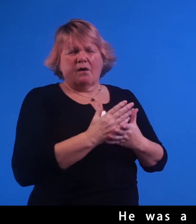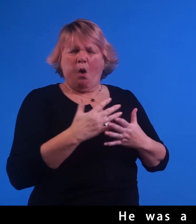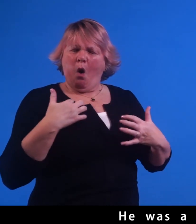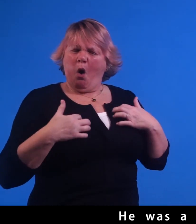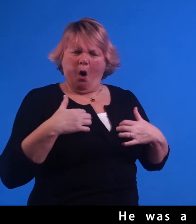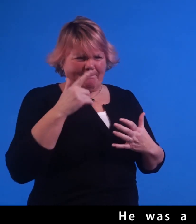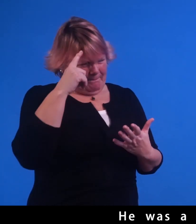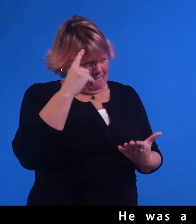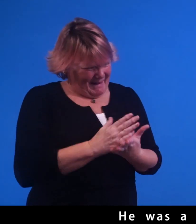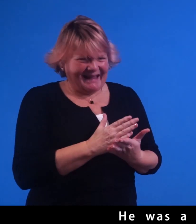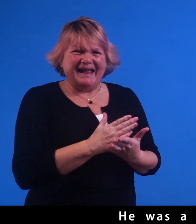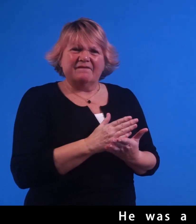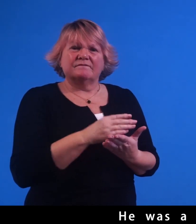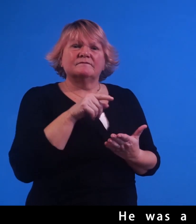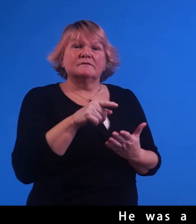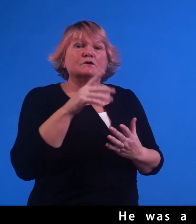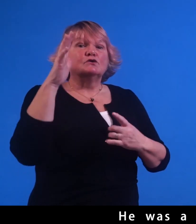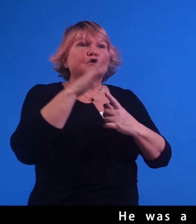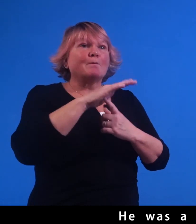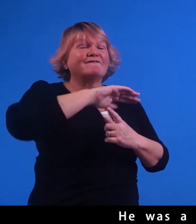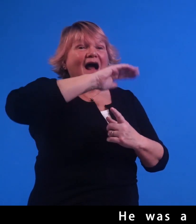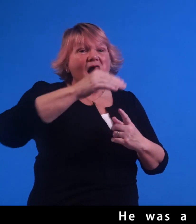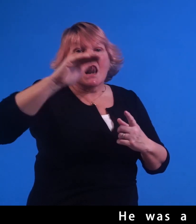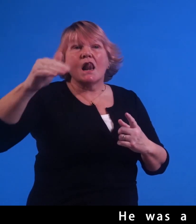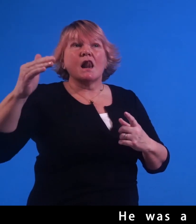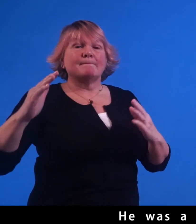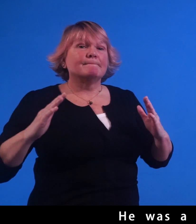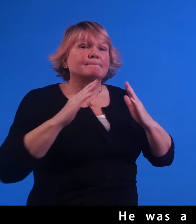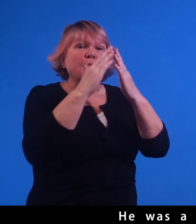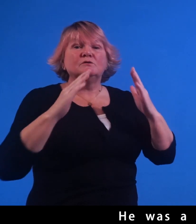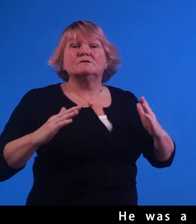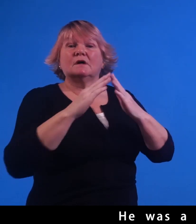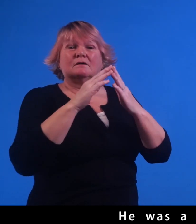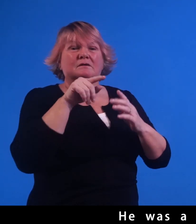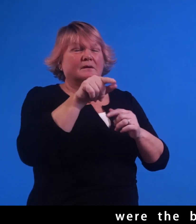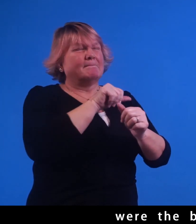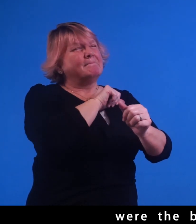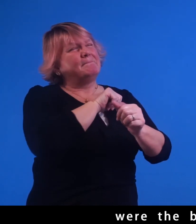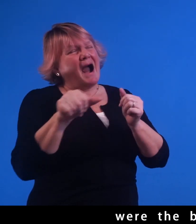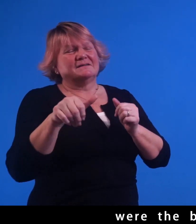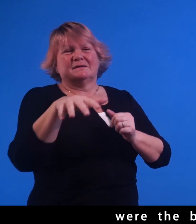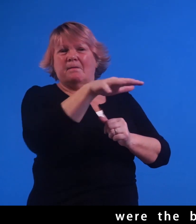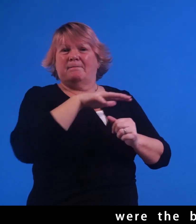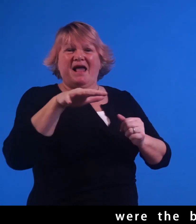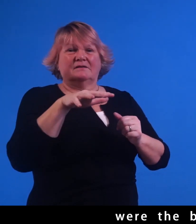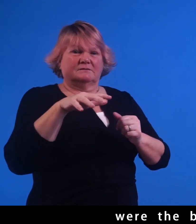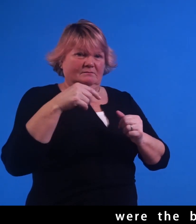He was a keen believer that the tops of hills and mountains were the best places to view the